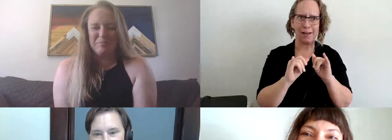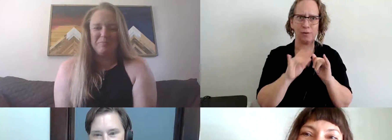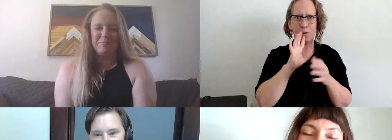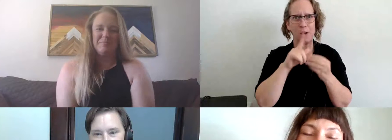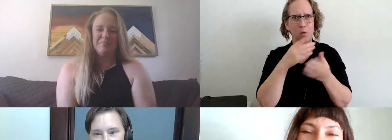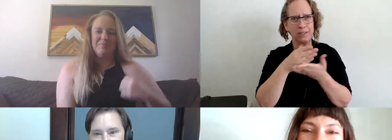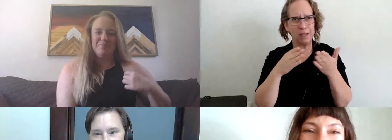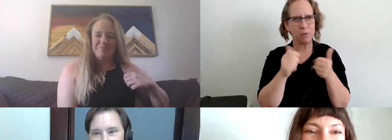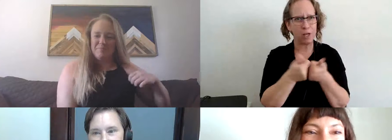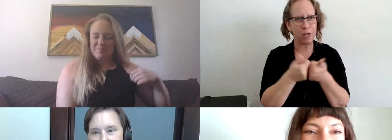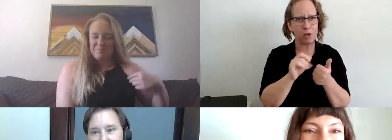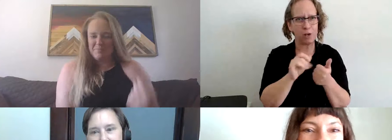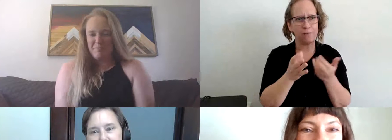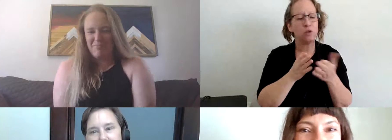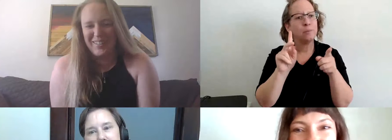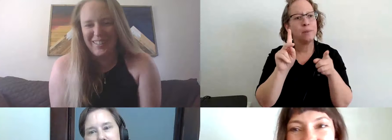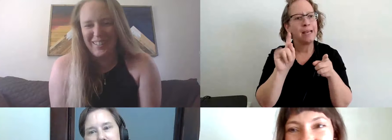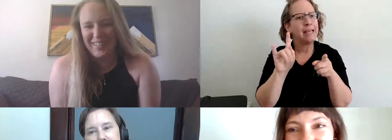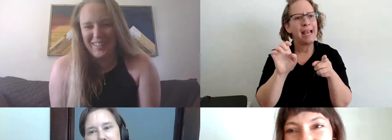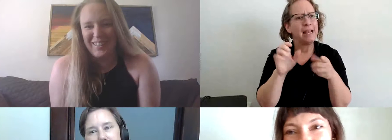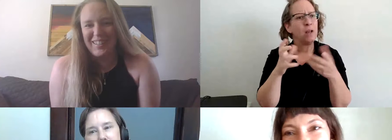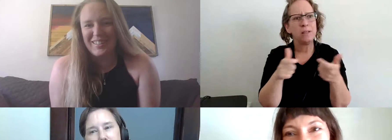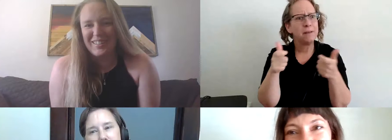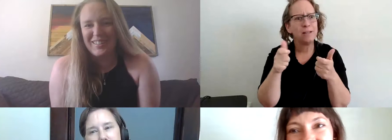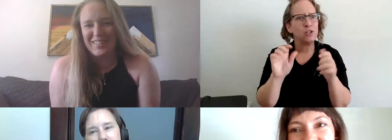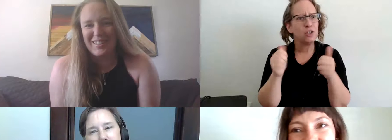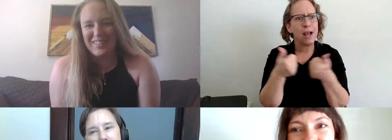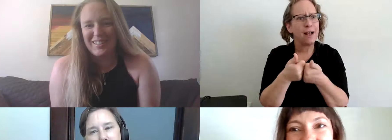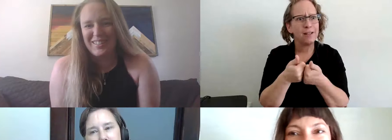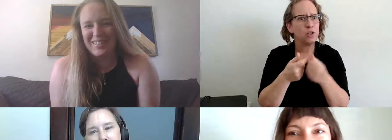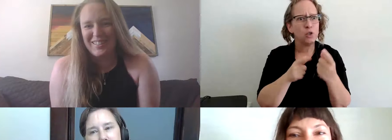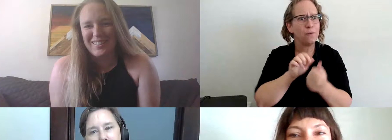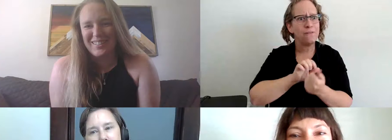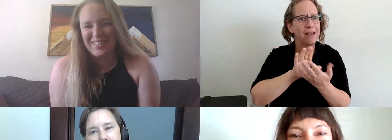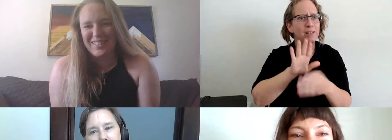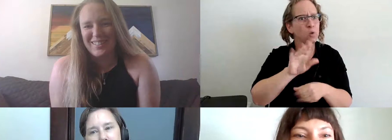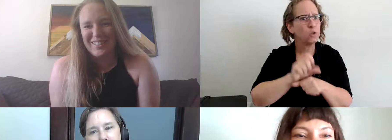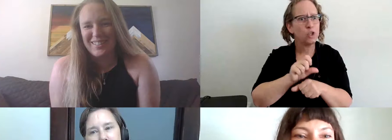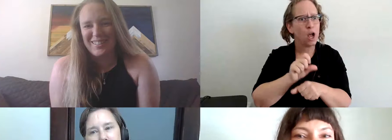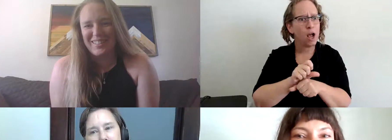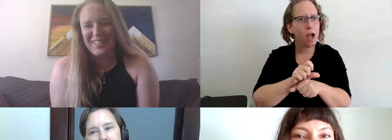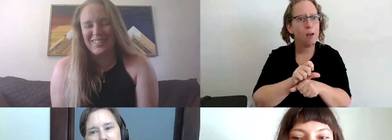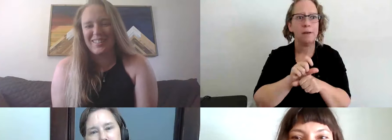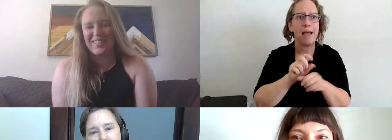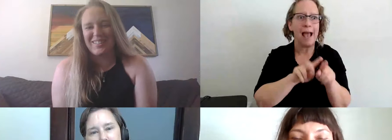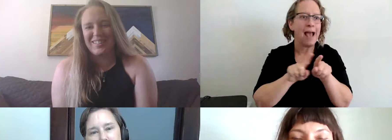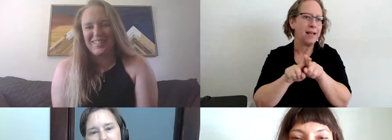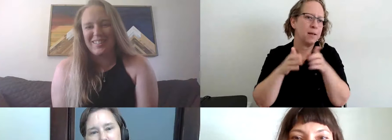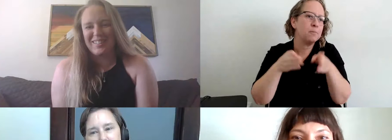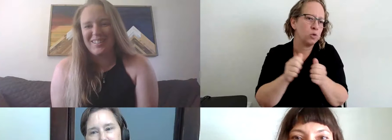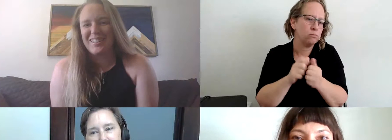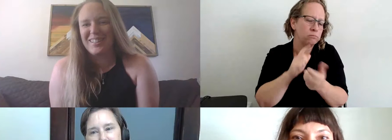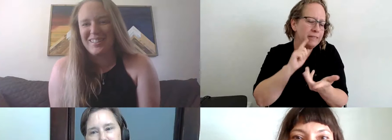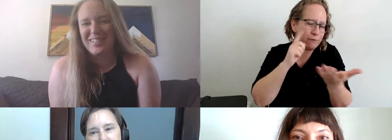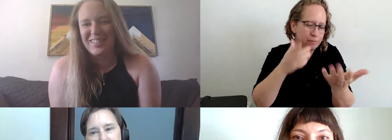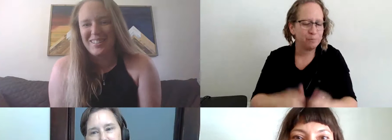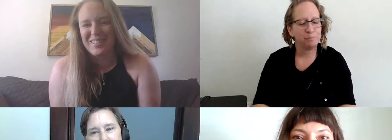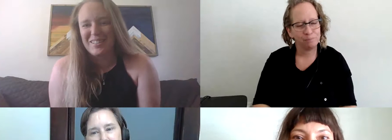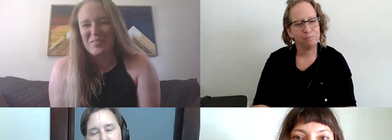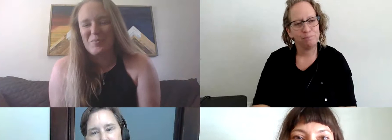and services. Katie, how about you? What's the biggest challenge that you face in your job as a person who is deaf?